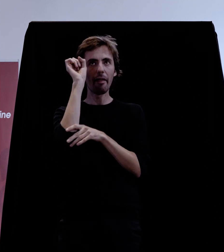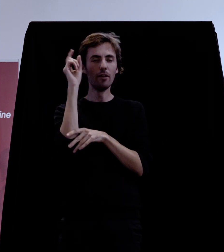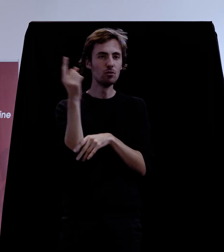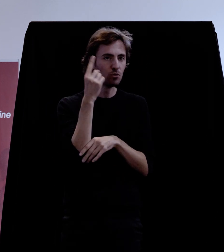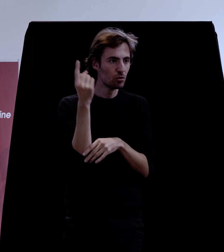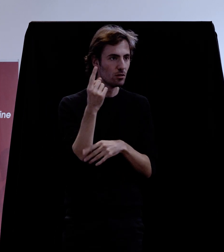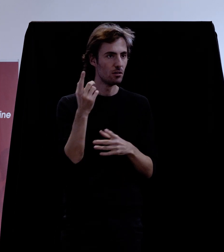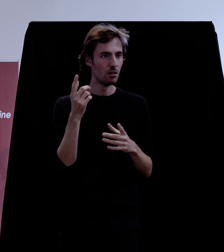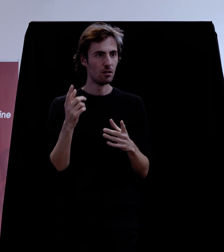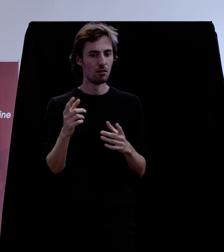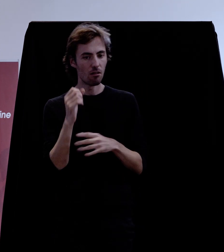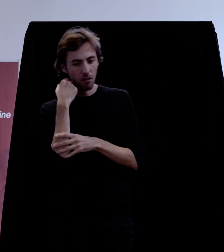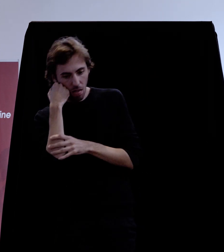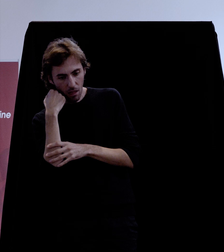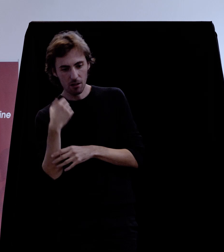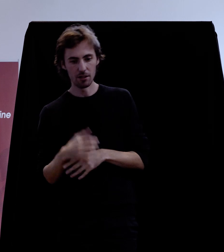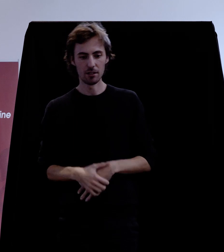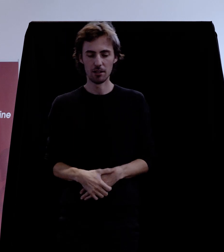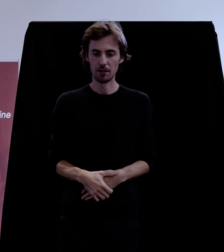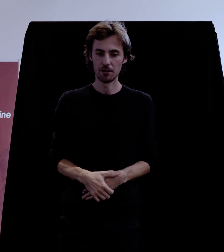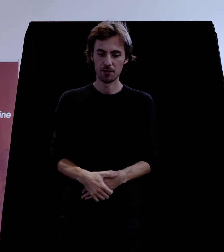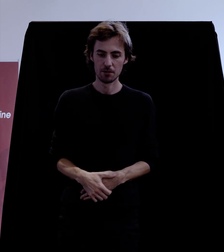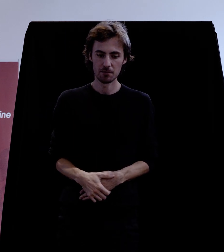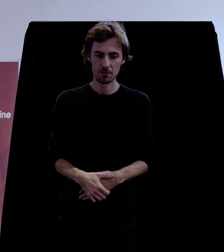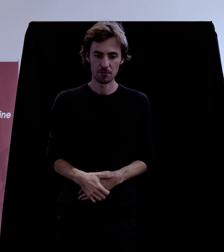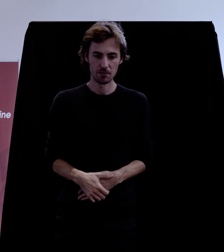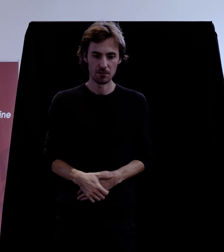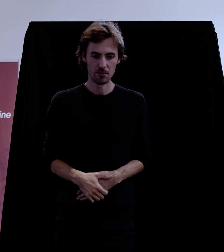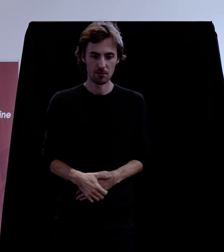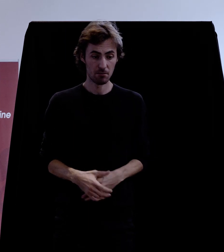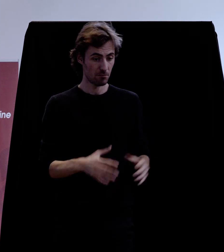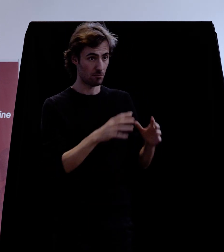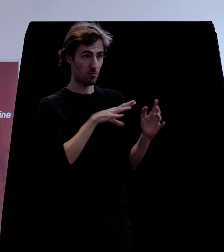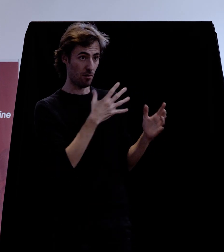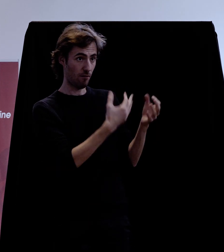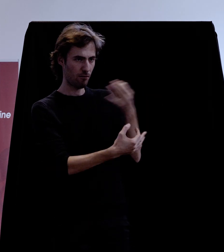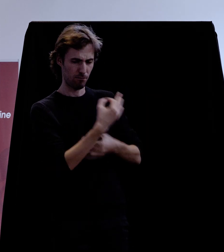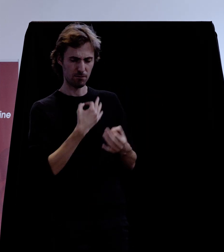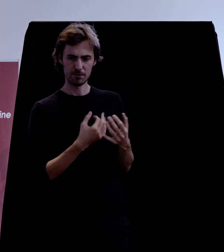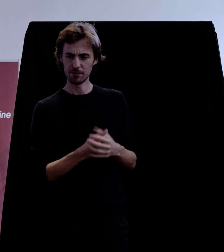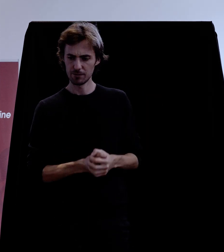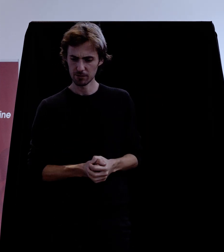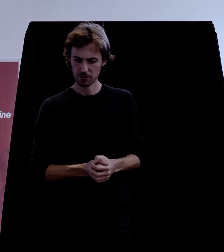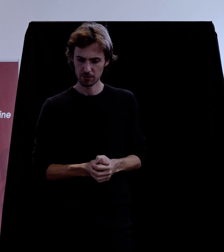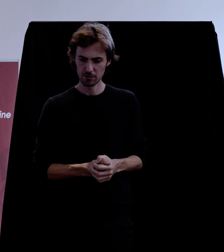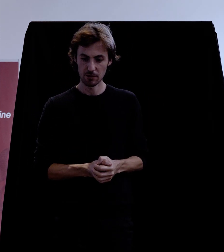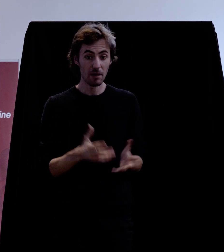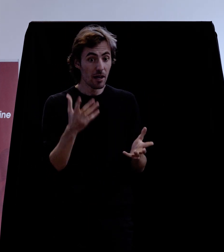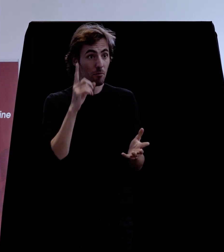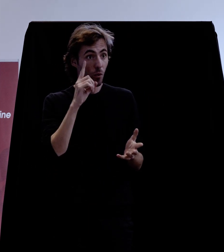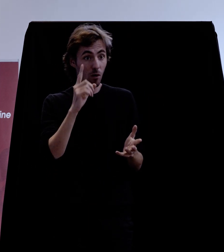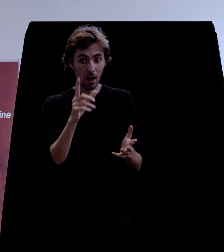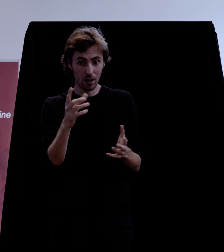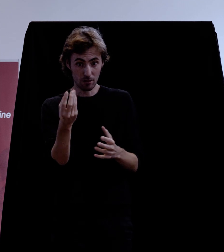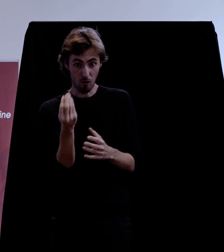We know why they put their head down their arm, down on their desk, so they can concentrate, so they can pay attention.